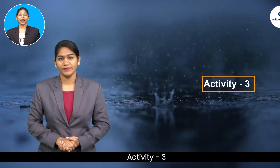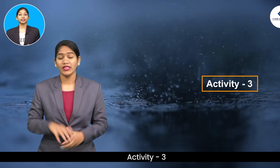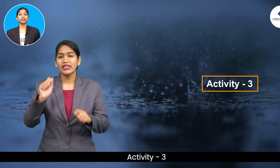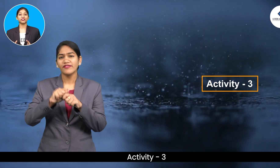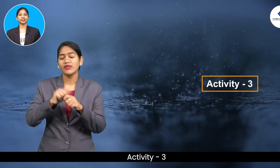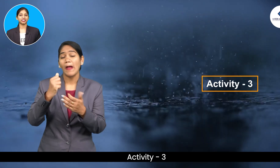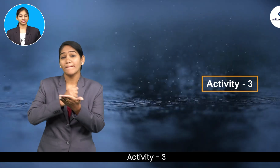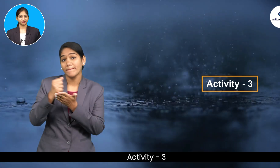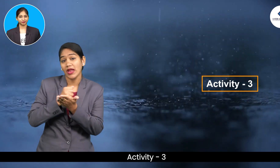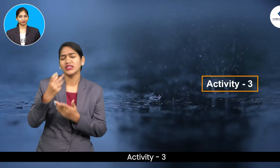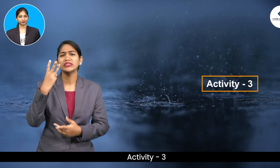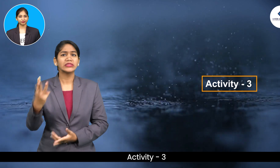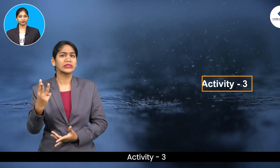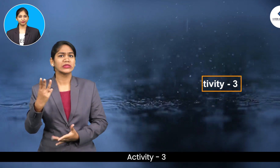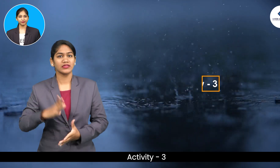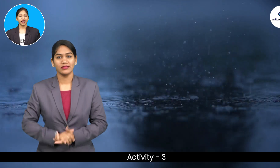Activity 3